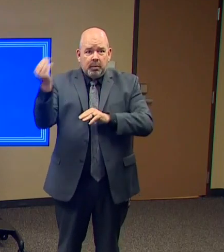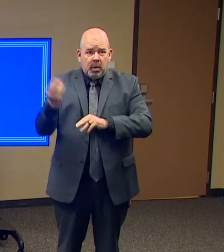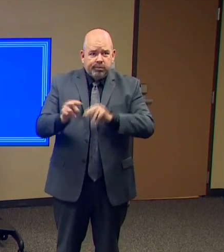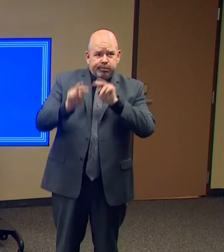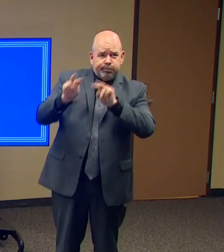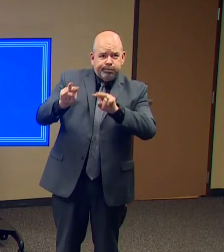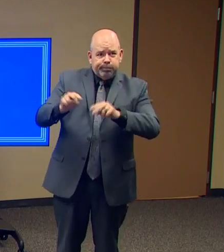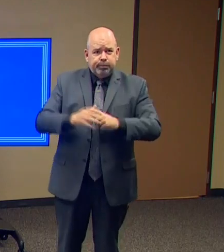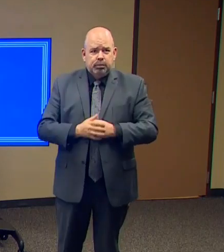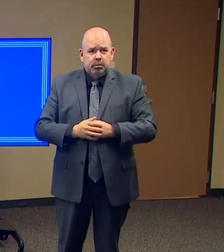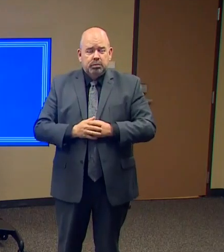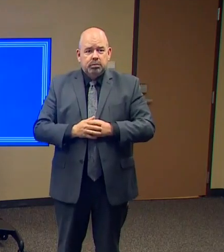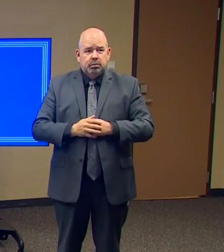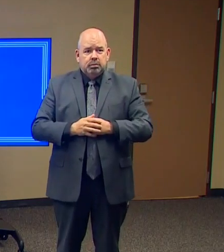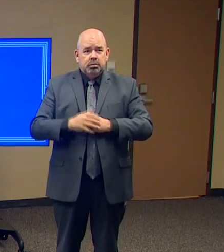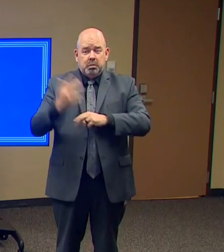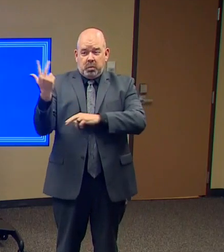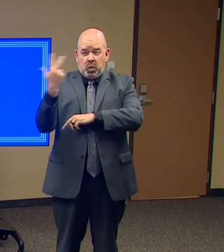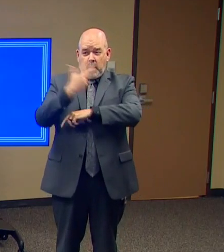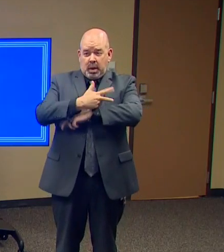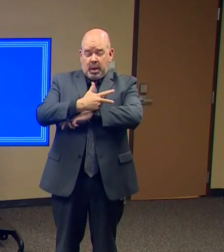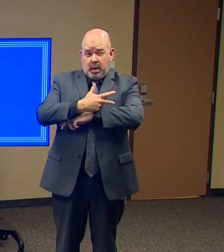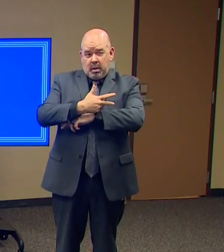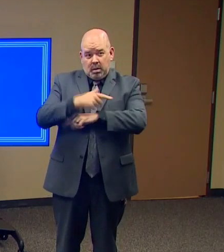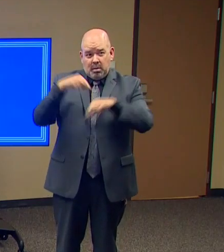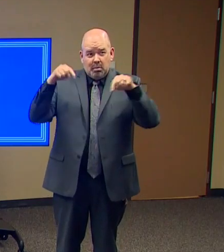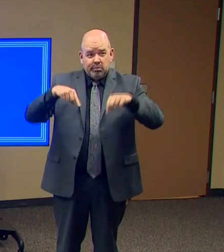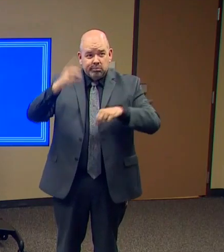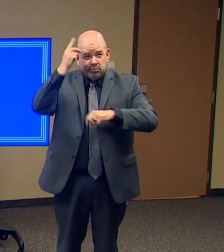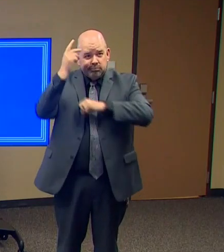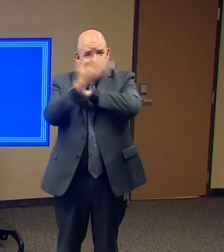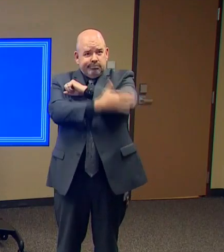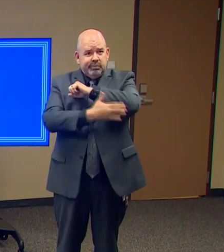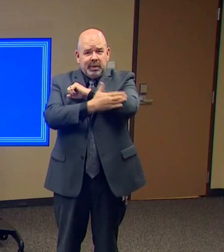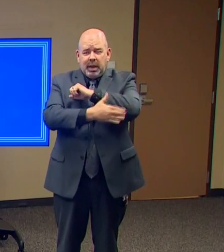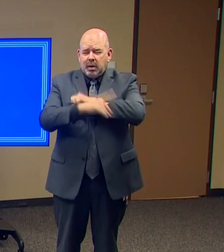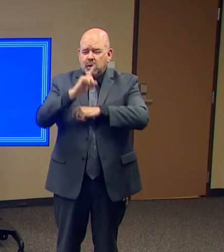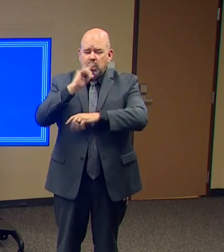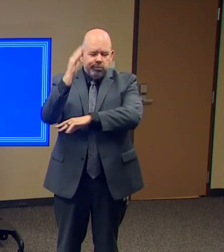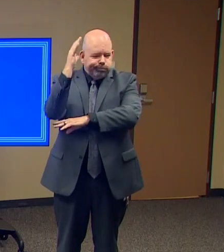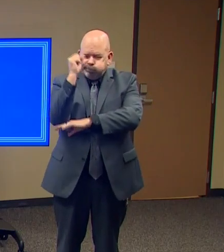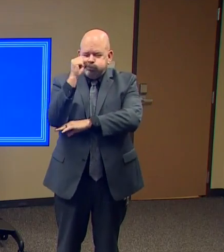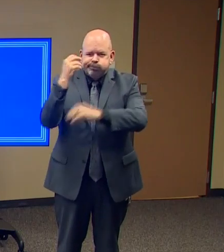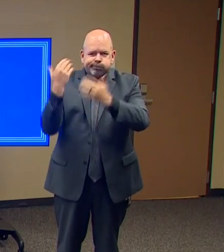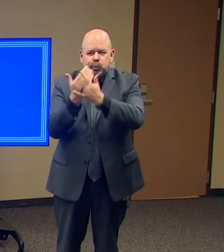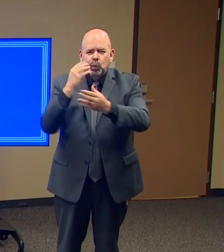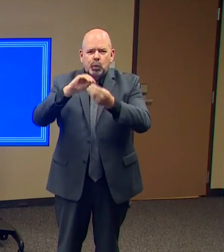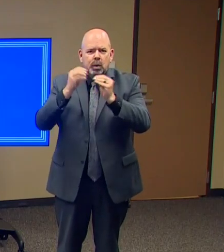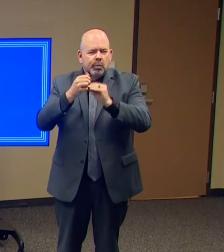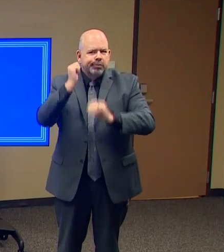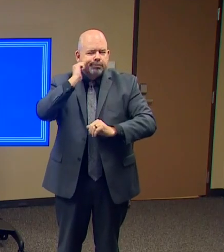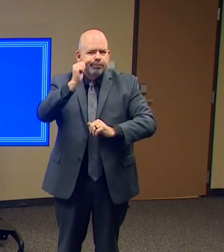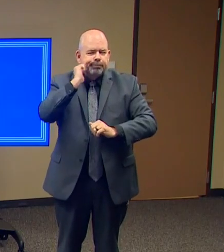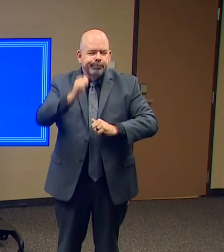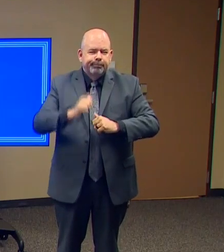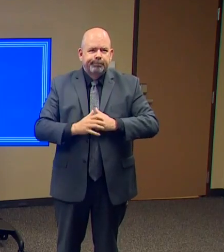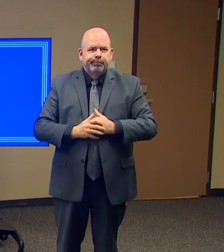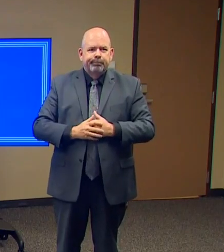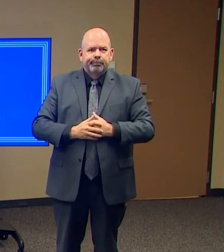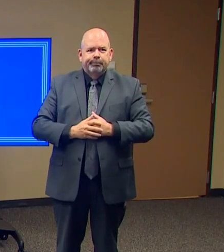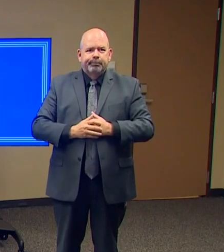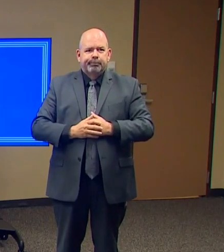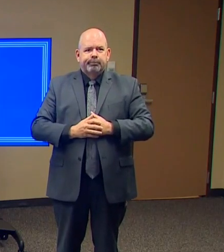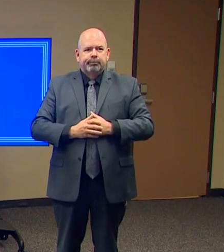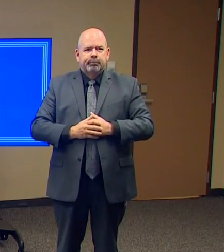in Dallas County, it's the highest we've seen. And the last 3 days here in North Texas, in